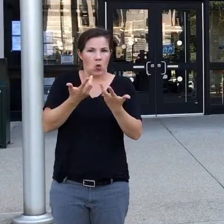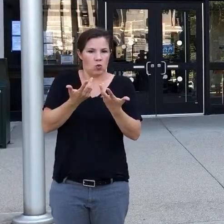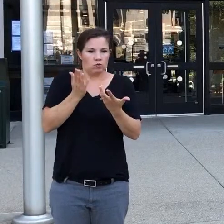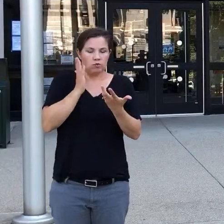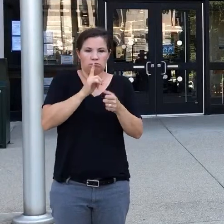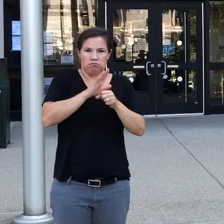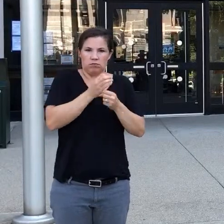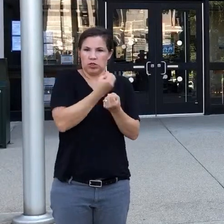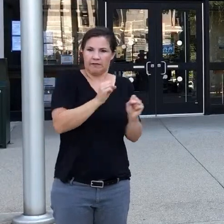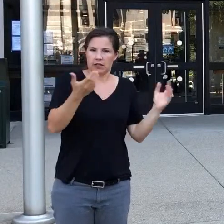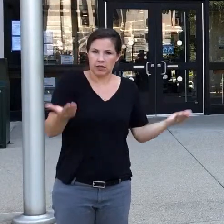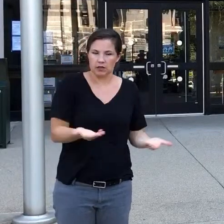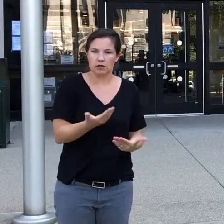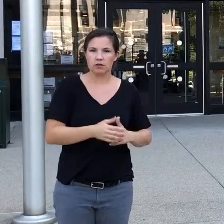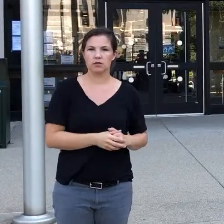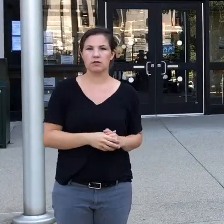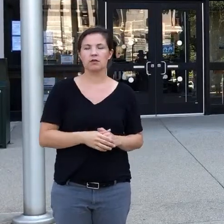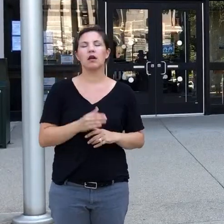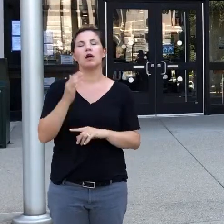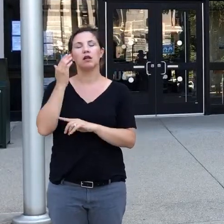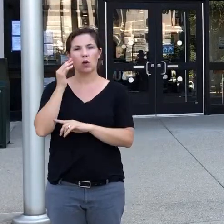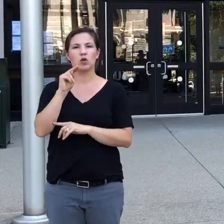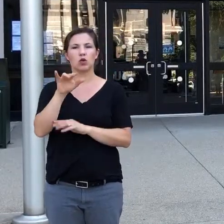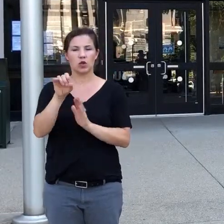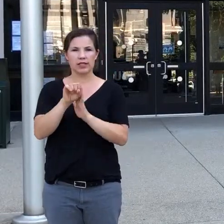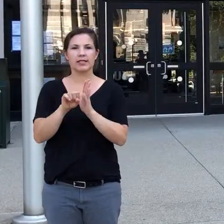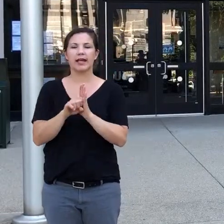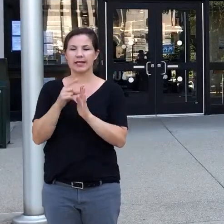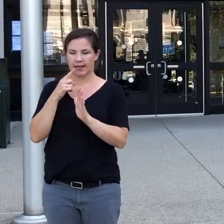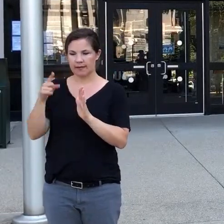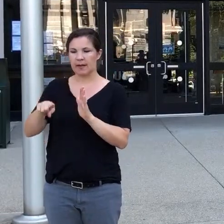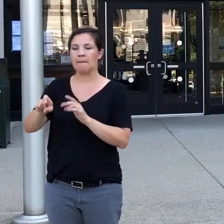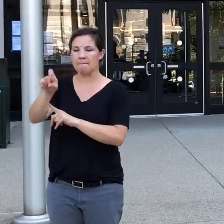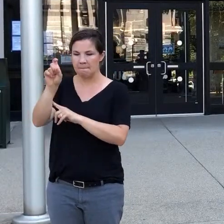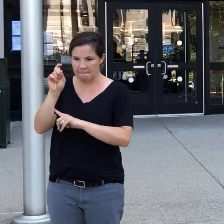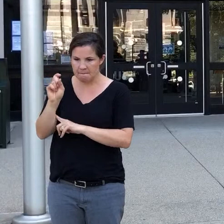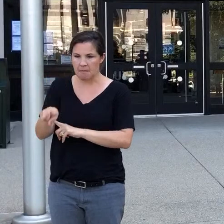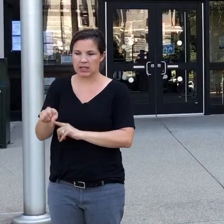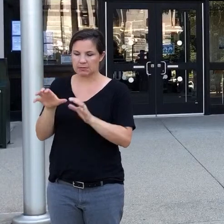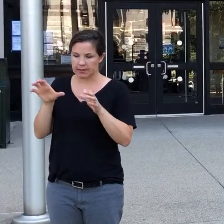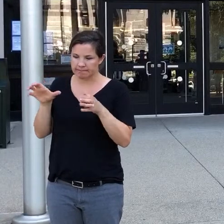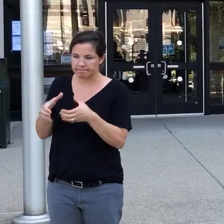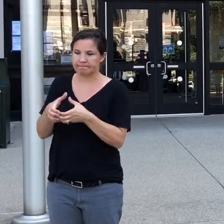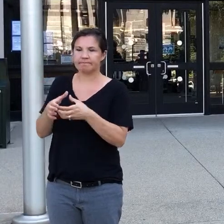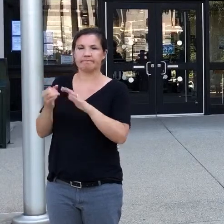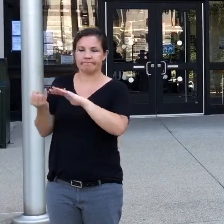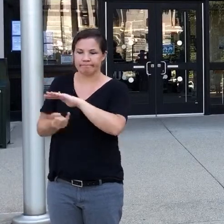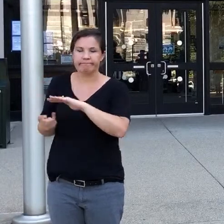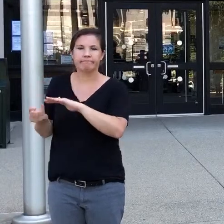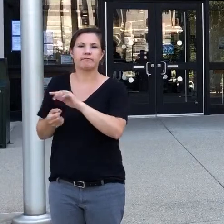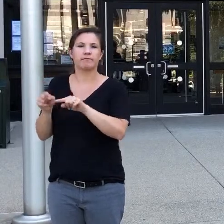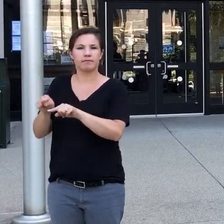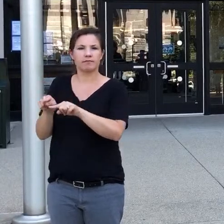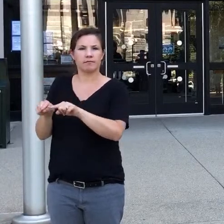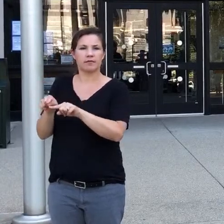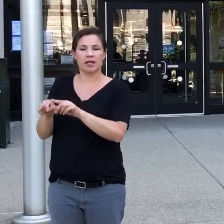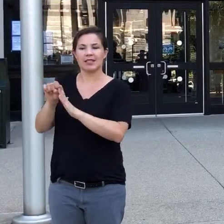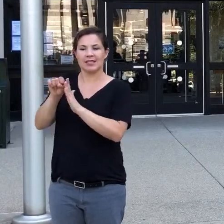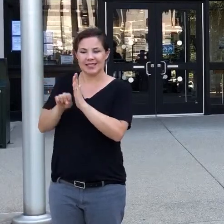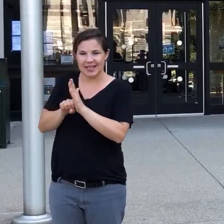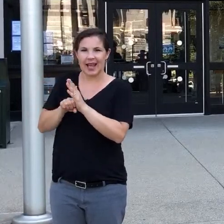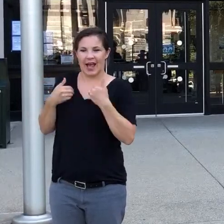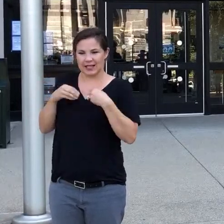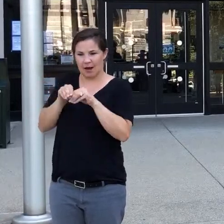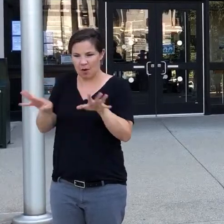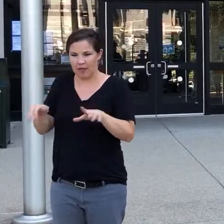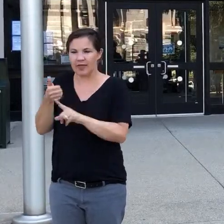safety. We do know that New York State's guidance is they must be quarantined because they're coming from a state with an outbreak and they have an outbreak themselves. I don't